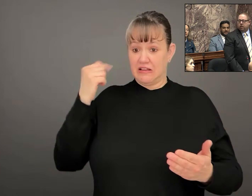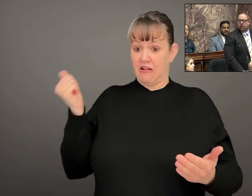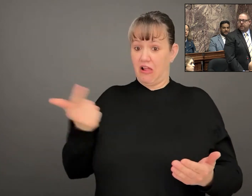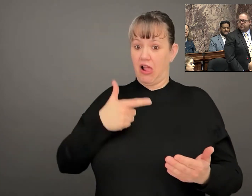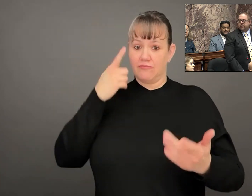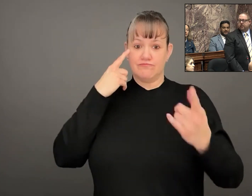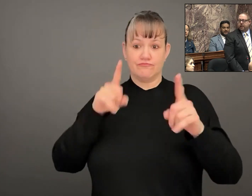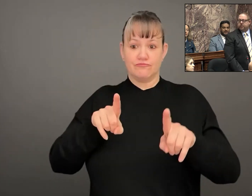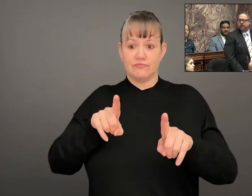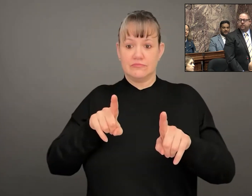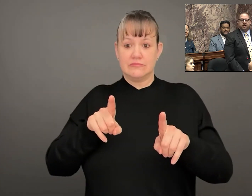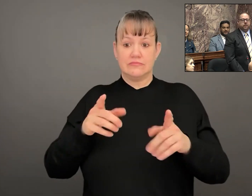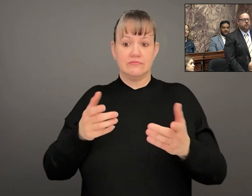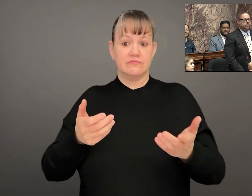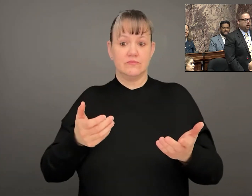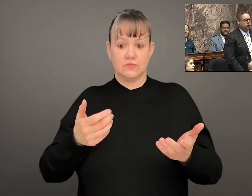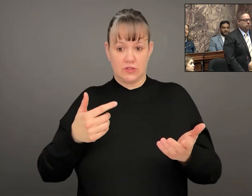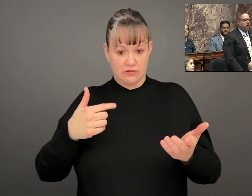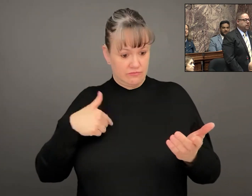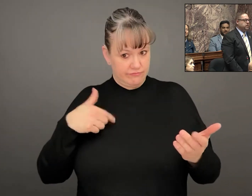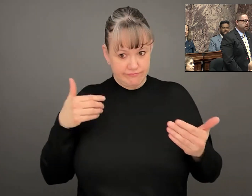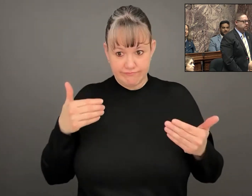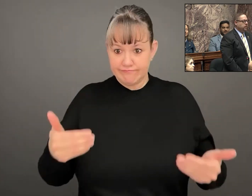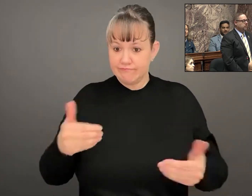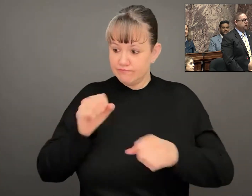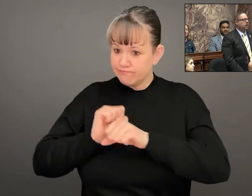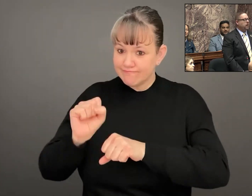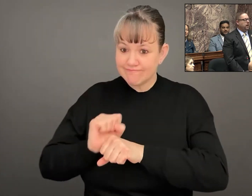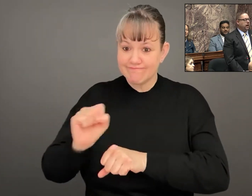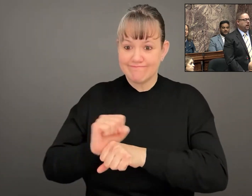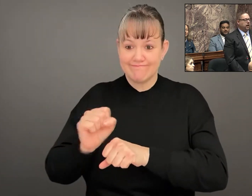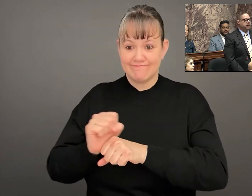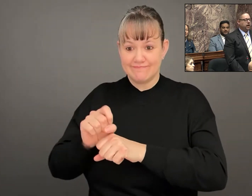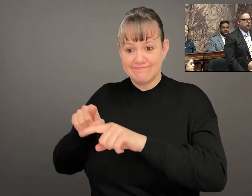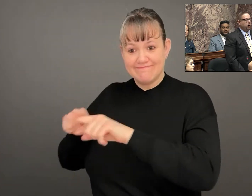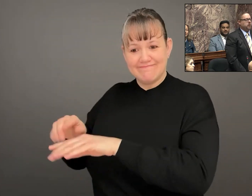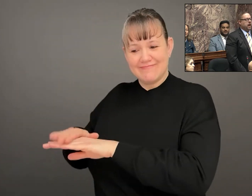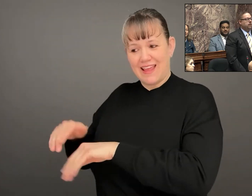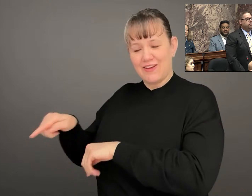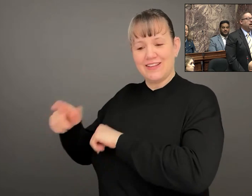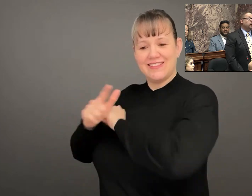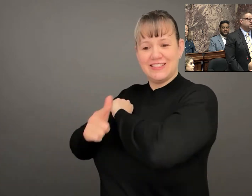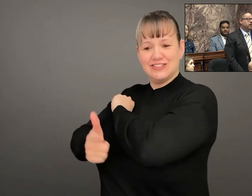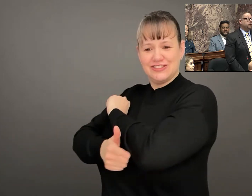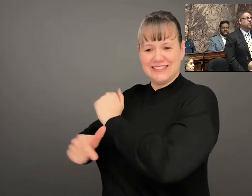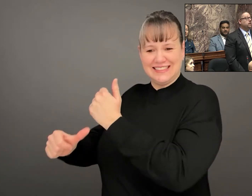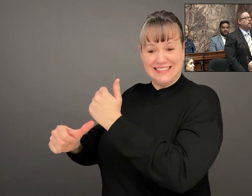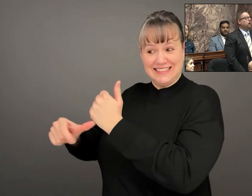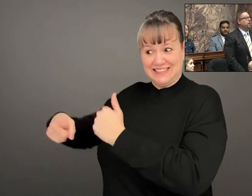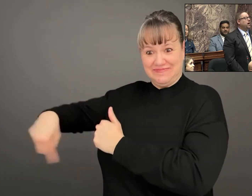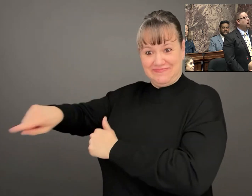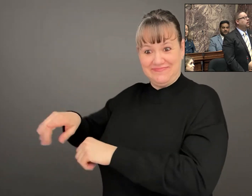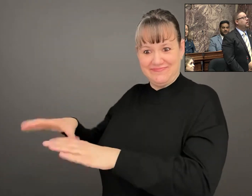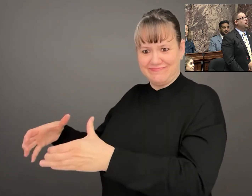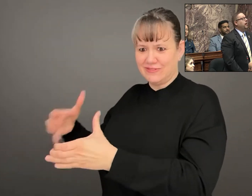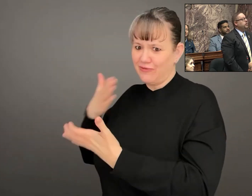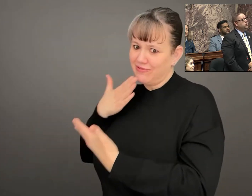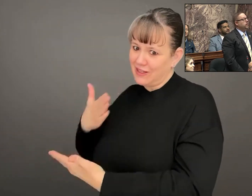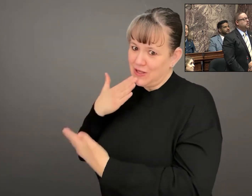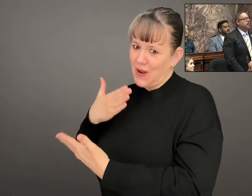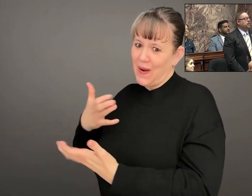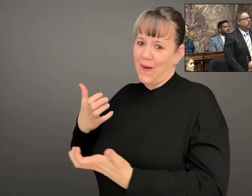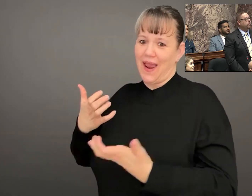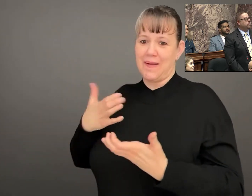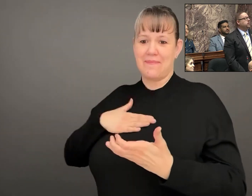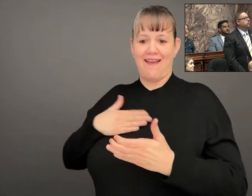without our amazing legislative assistants that work behind the scenes for us. And today I'm honored to have my legislative assistant here, Pega. And I just